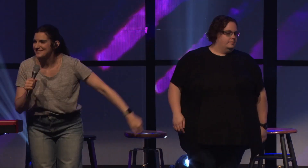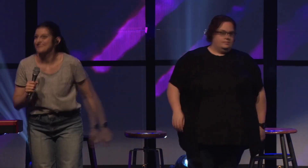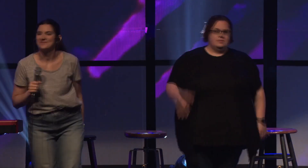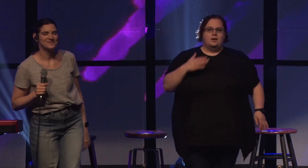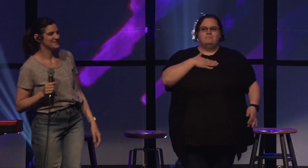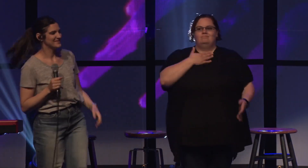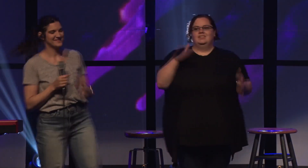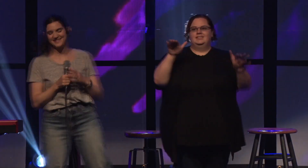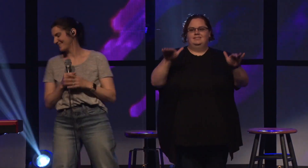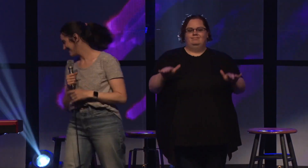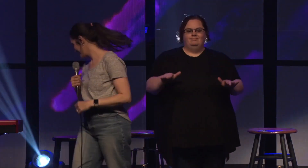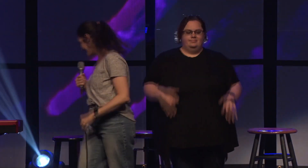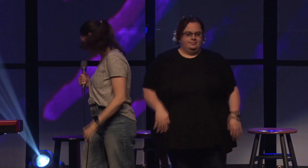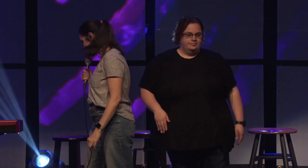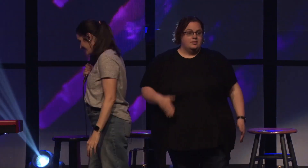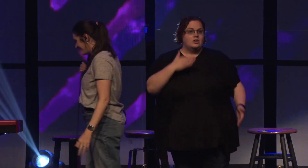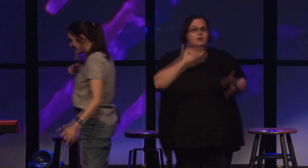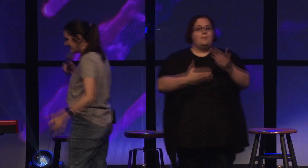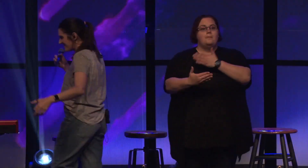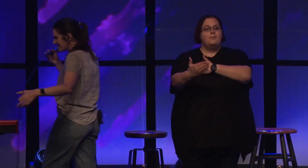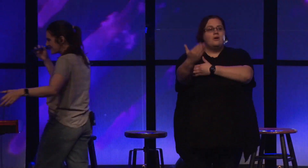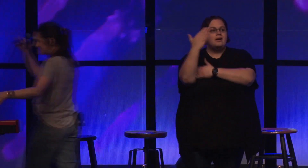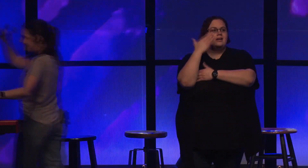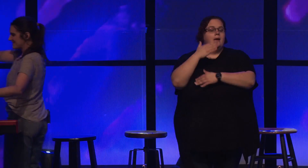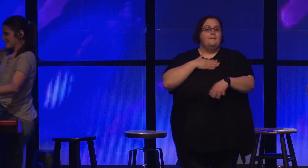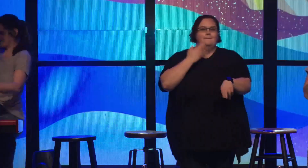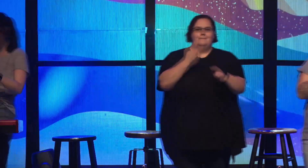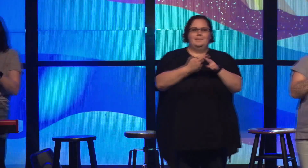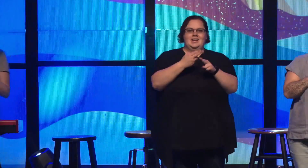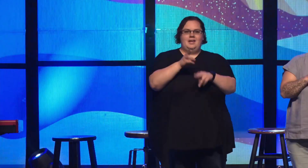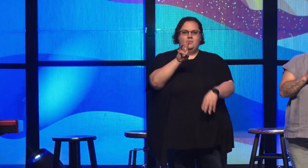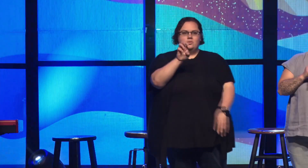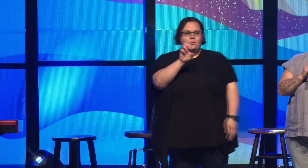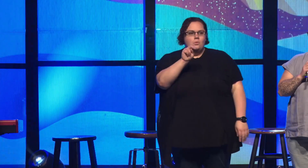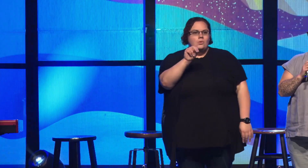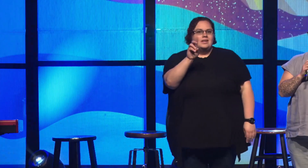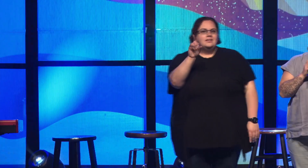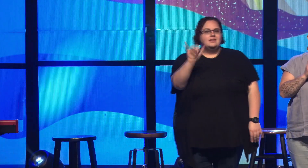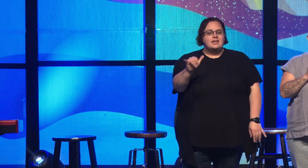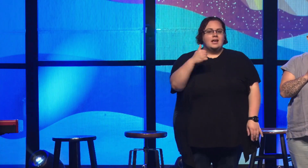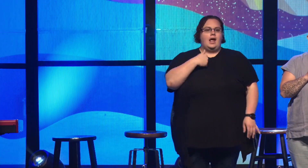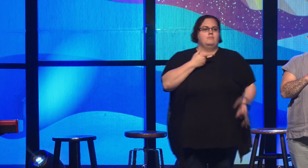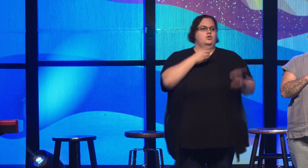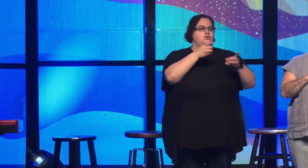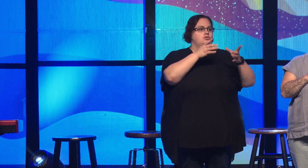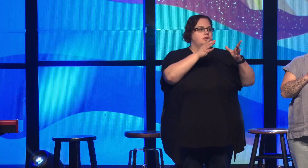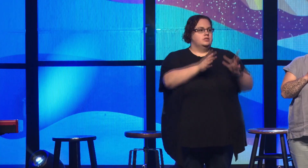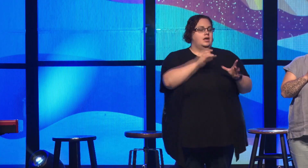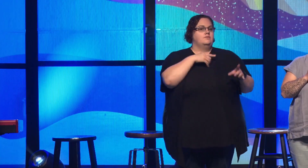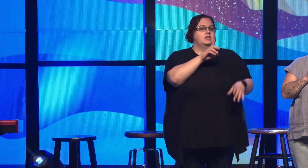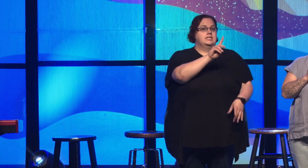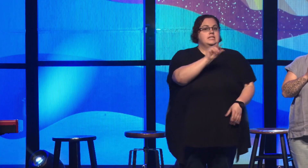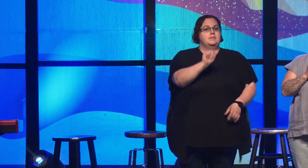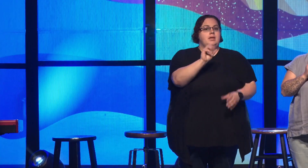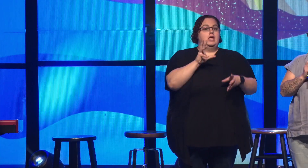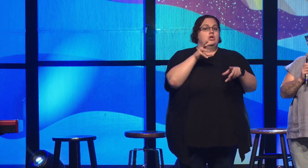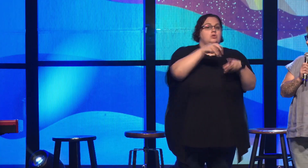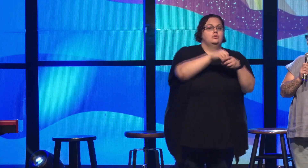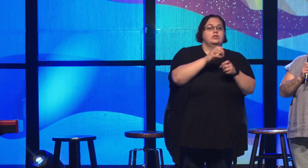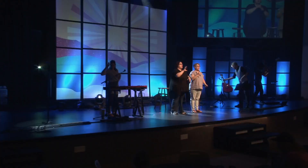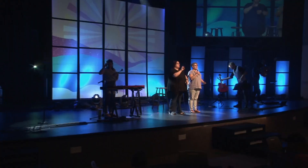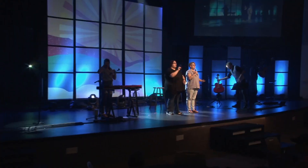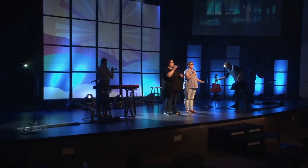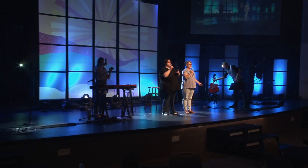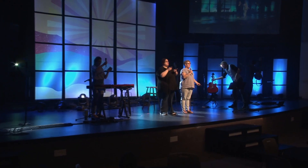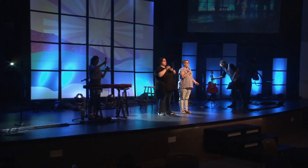ahead and have a seat. Good morning. My name is Cindy Howell, and I'm the Director of Disability Inclusion and the